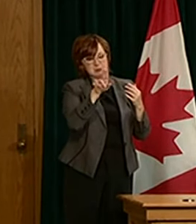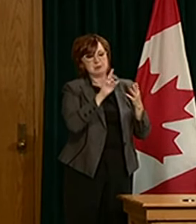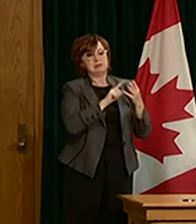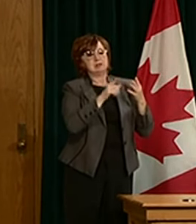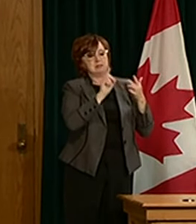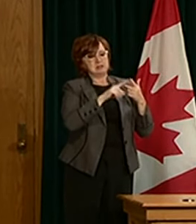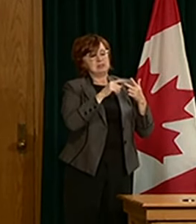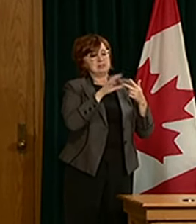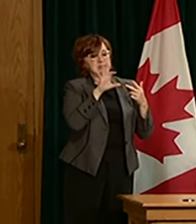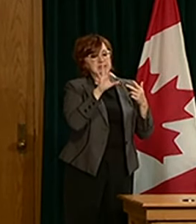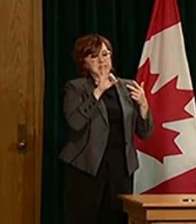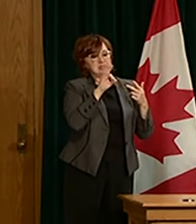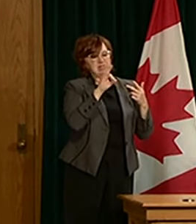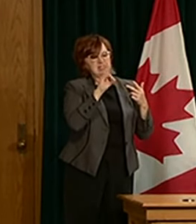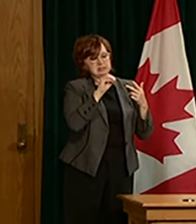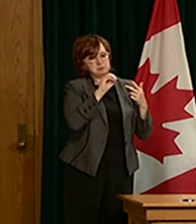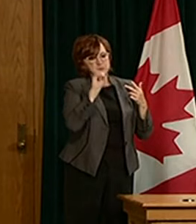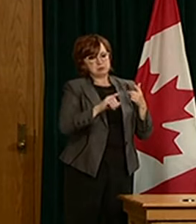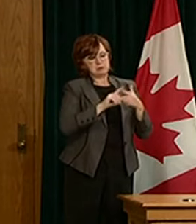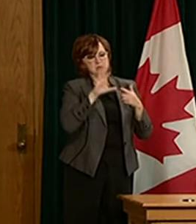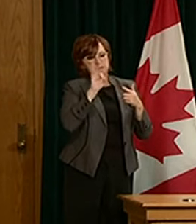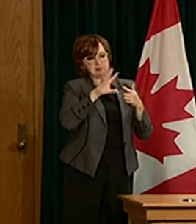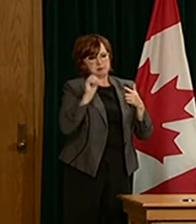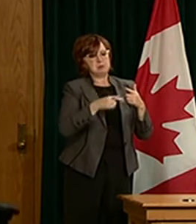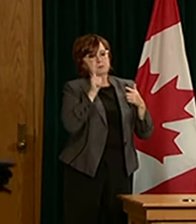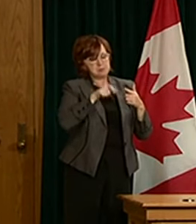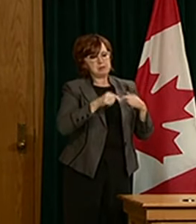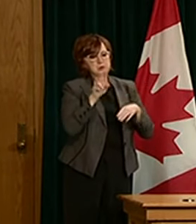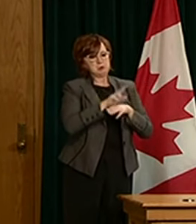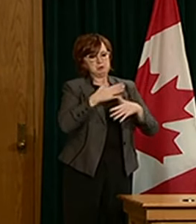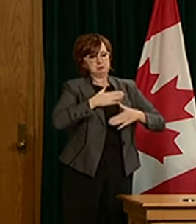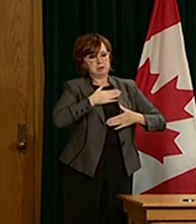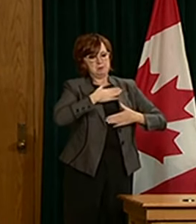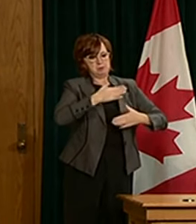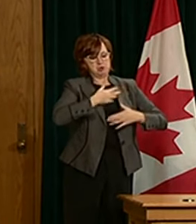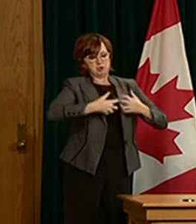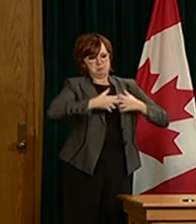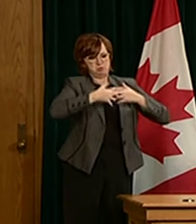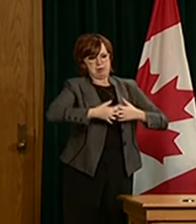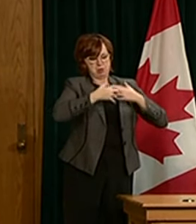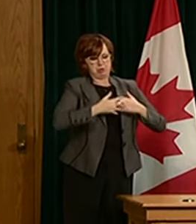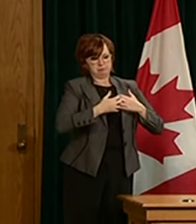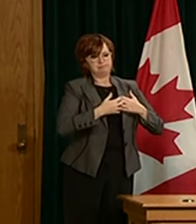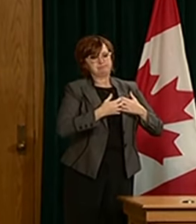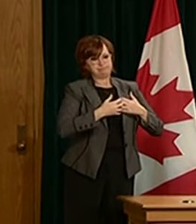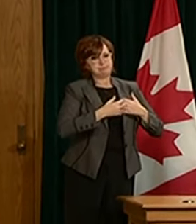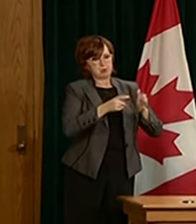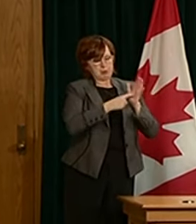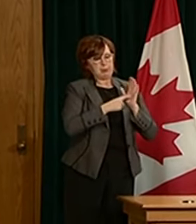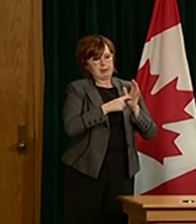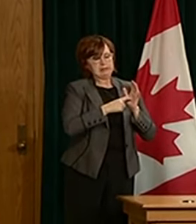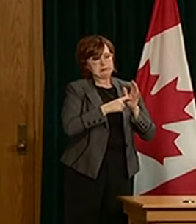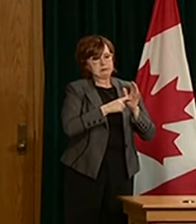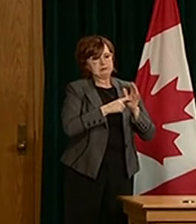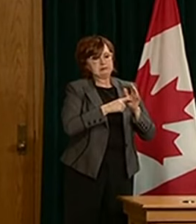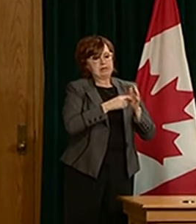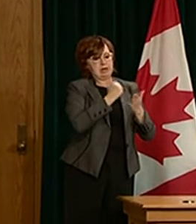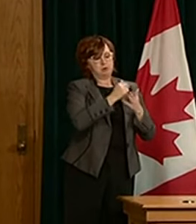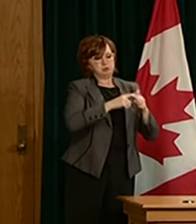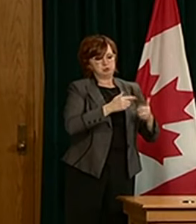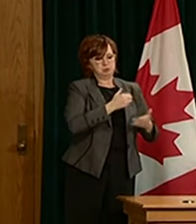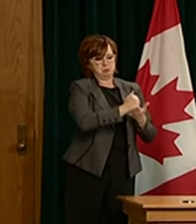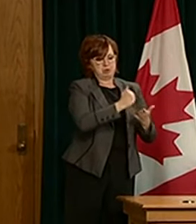Next slide. In the second scenario, we chose to use the reproductive constant of 2.76. And this number was